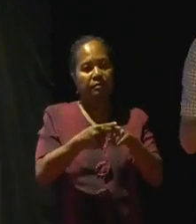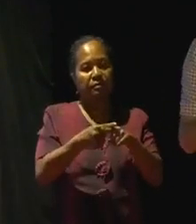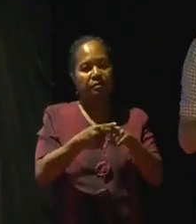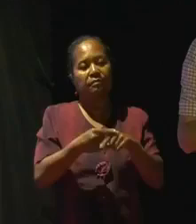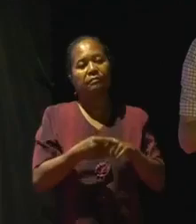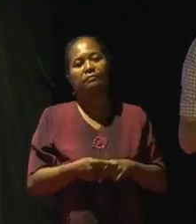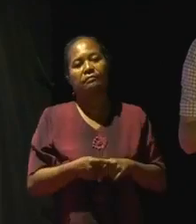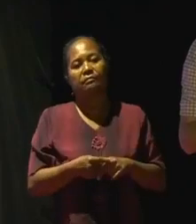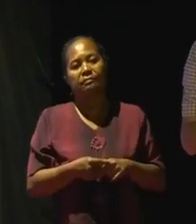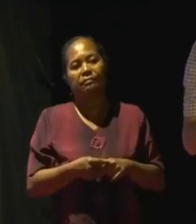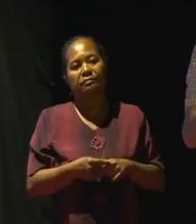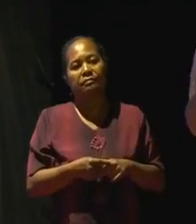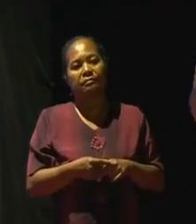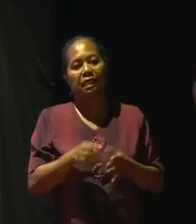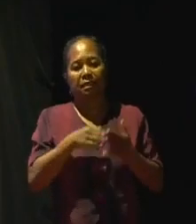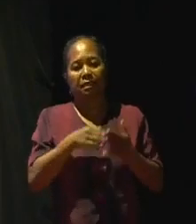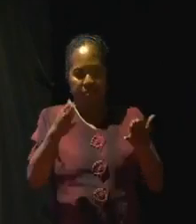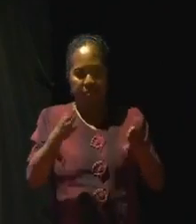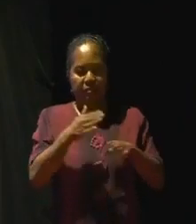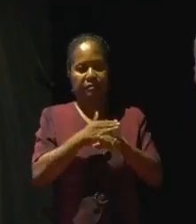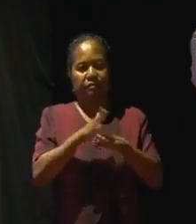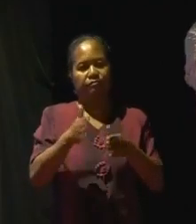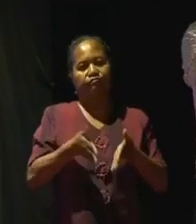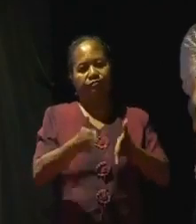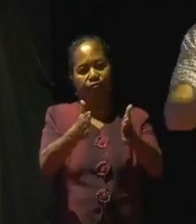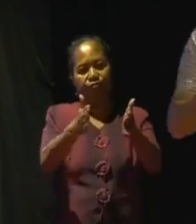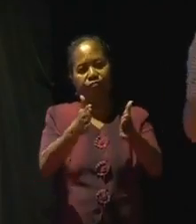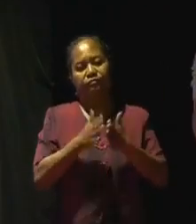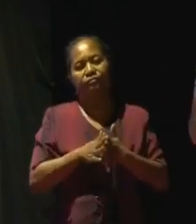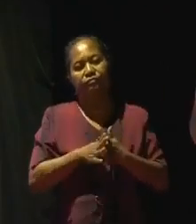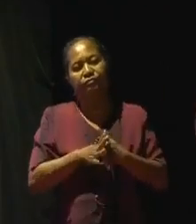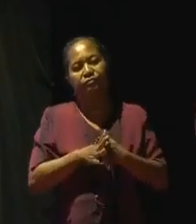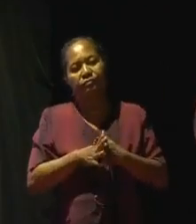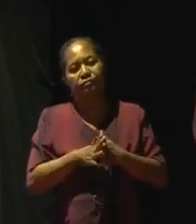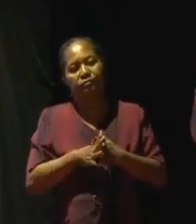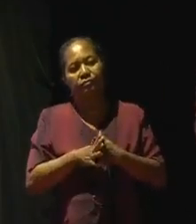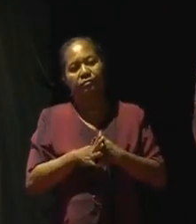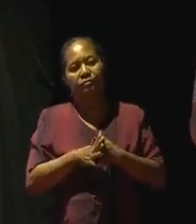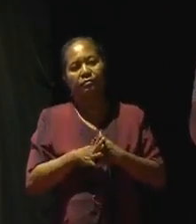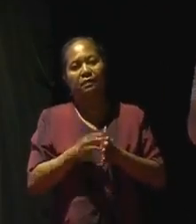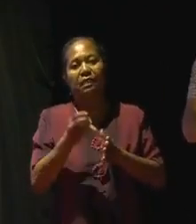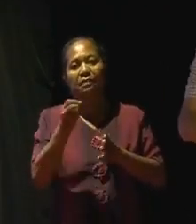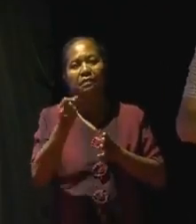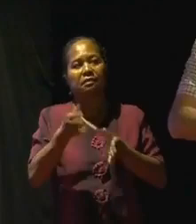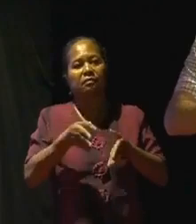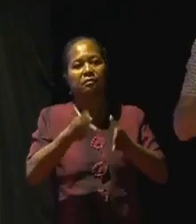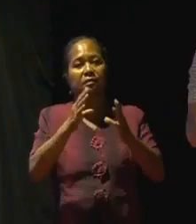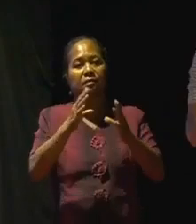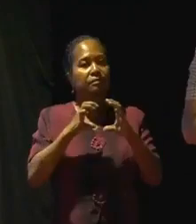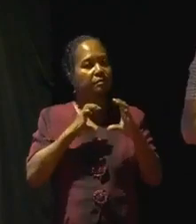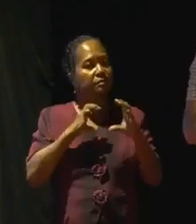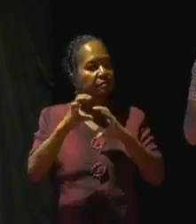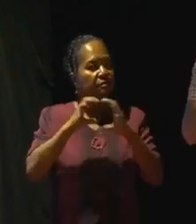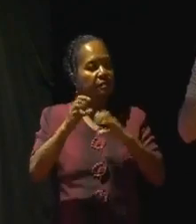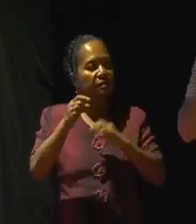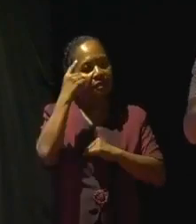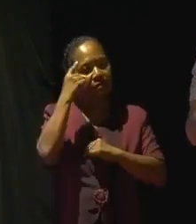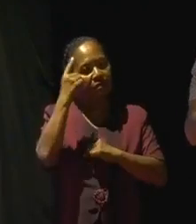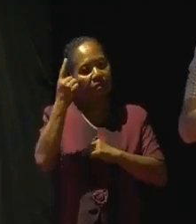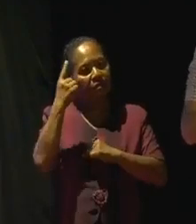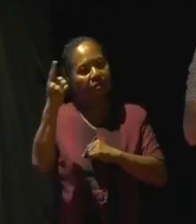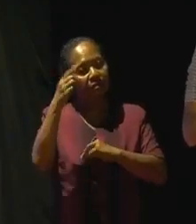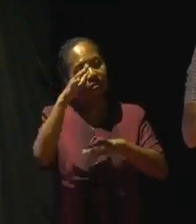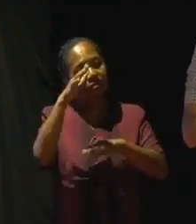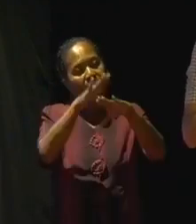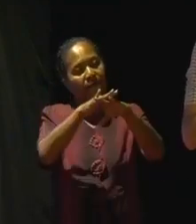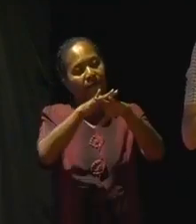that tool as well in today's demo. Single point of communication, I touched on that before. The idea is there is a